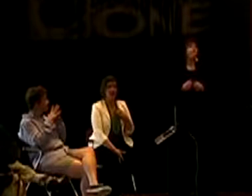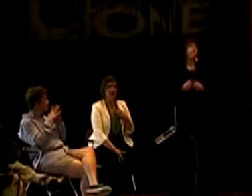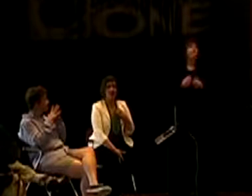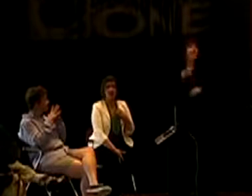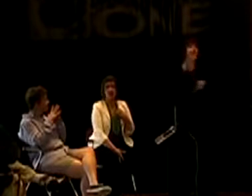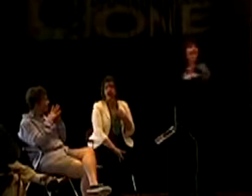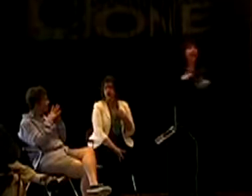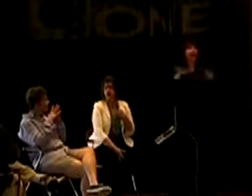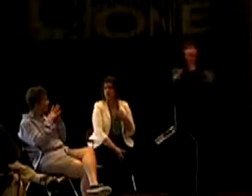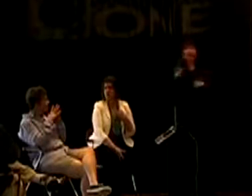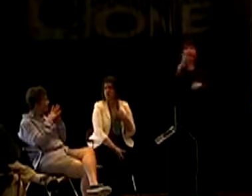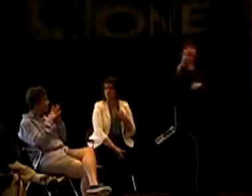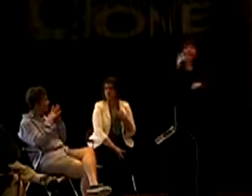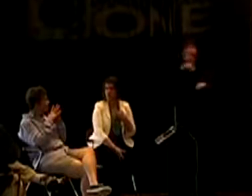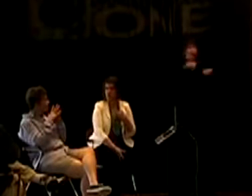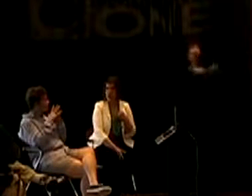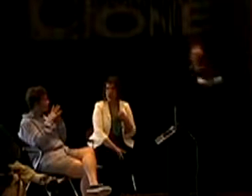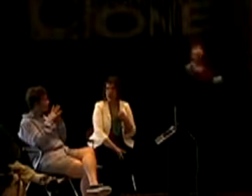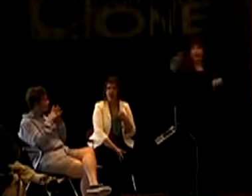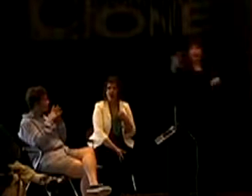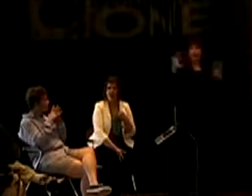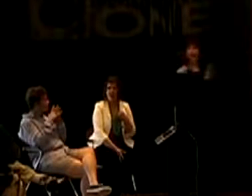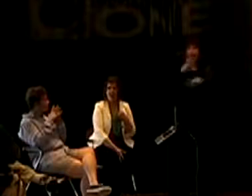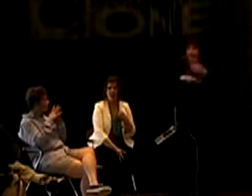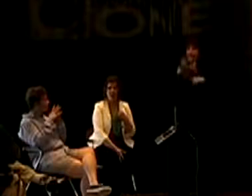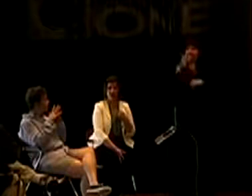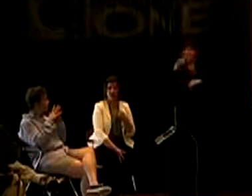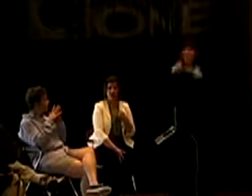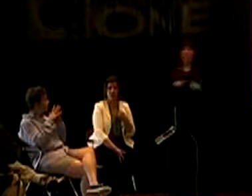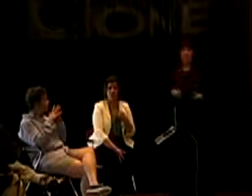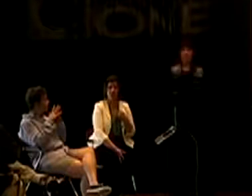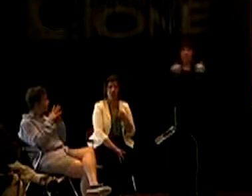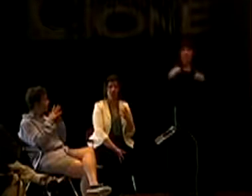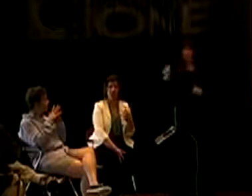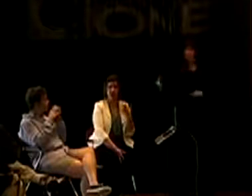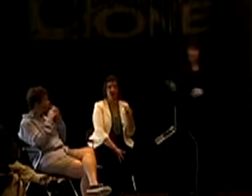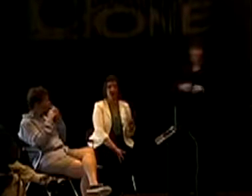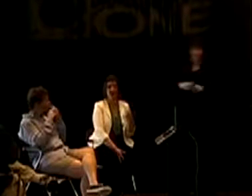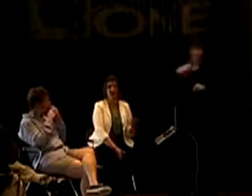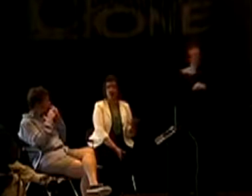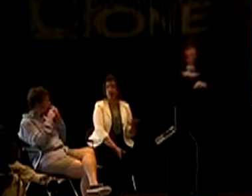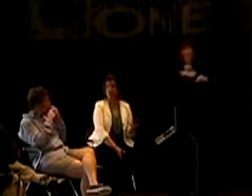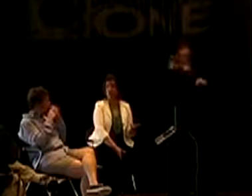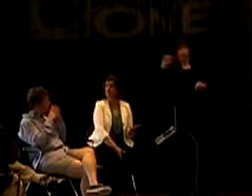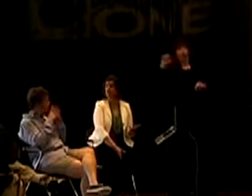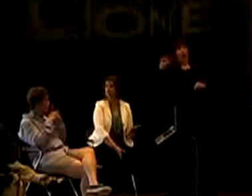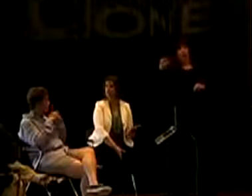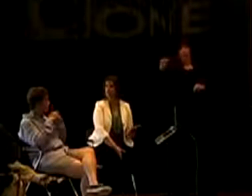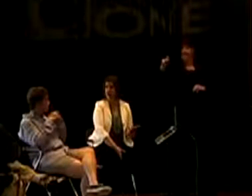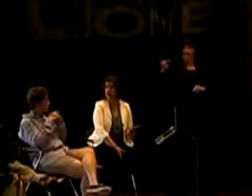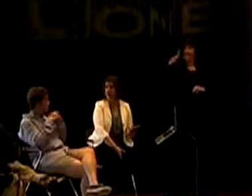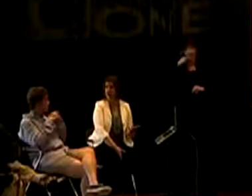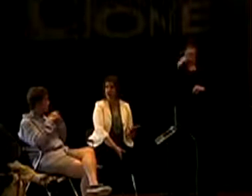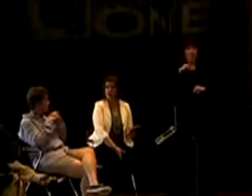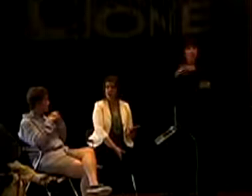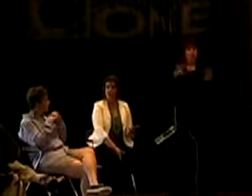Instead of speaking for the company, I'll speak for myself for a moment. I have had one of the most profound artistic experiences of my life working on this